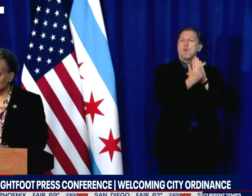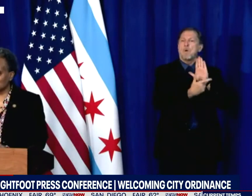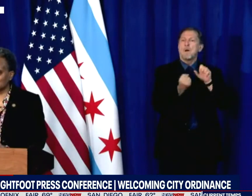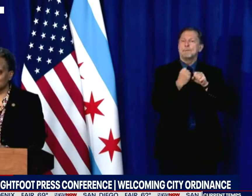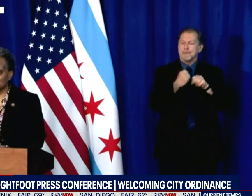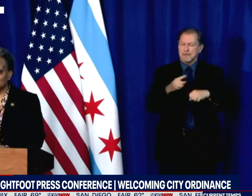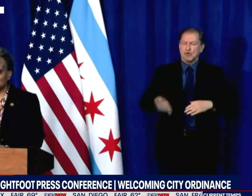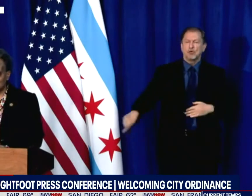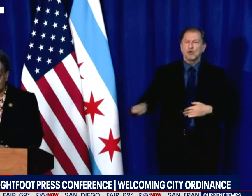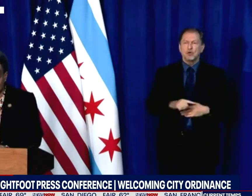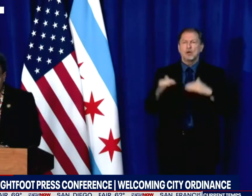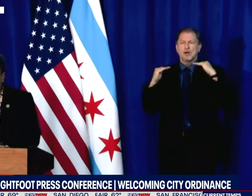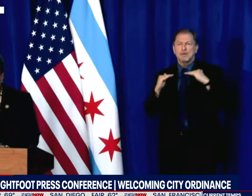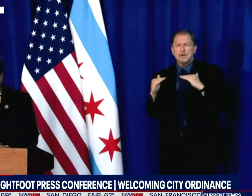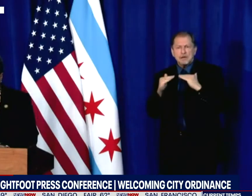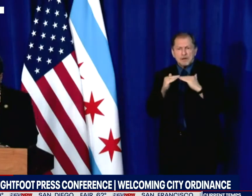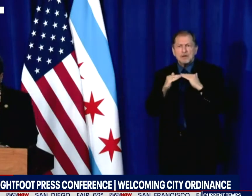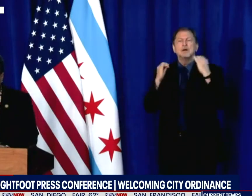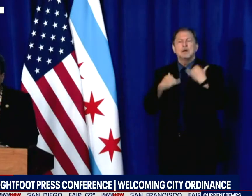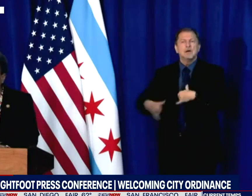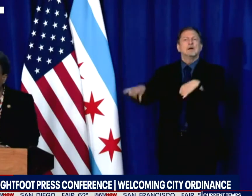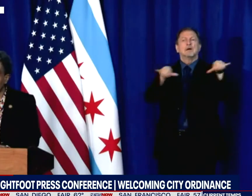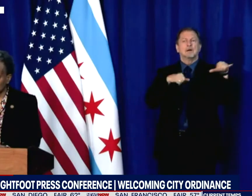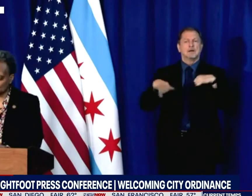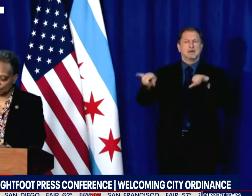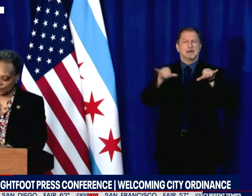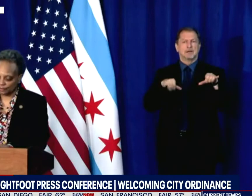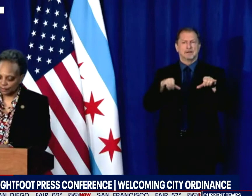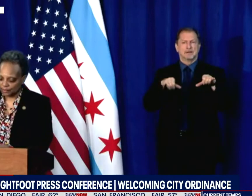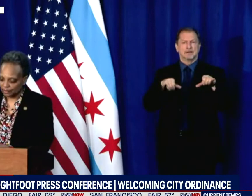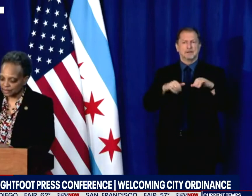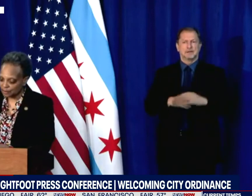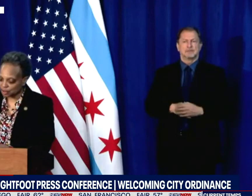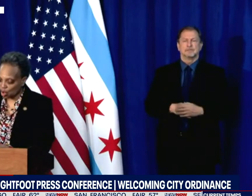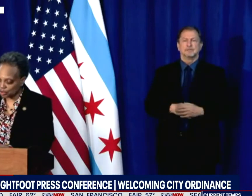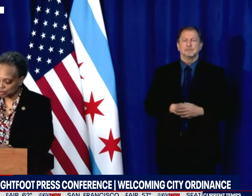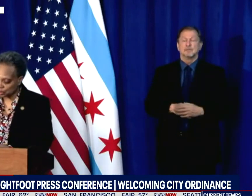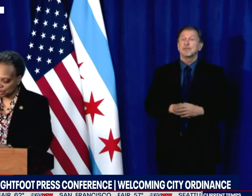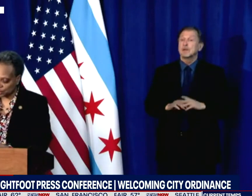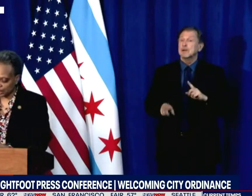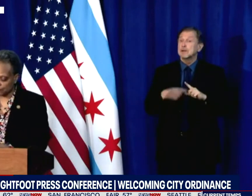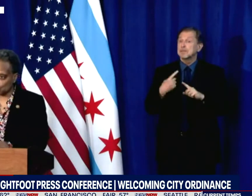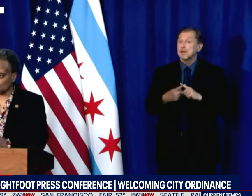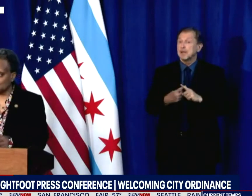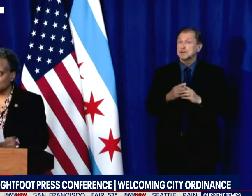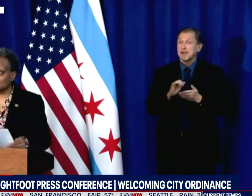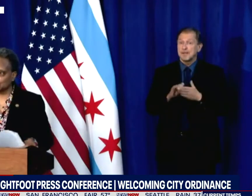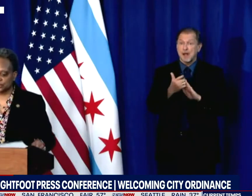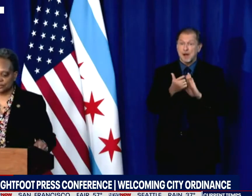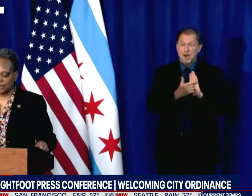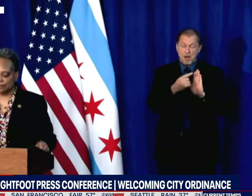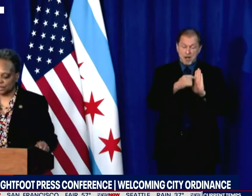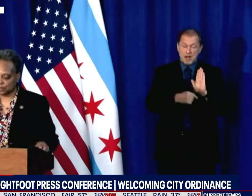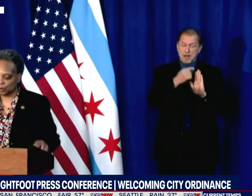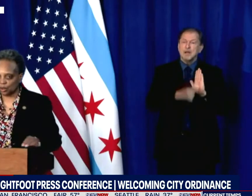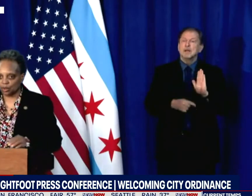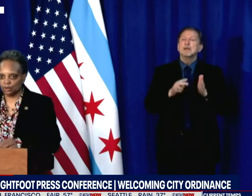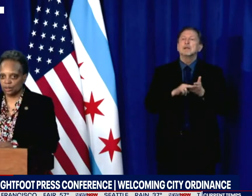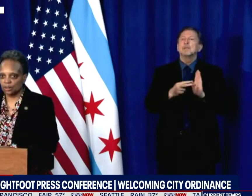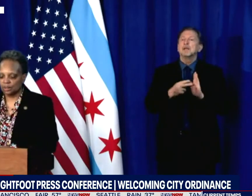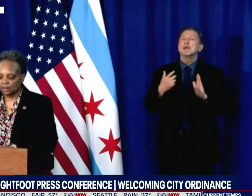part of our DNA. in this city. But that's not all. This measure also creates a more inclusive